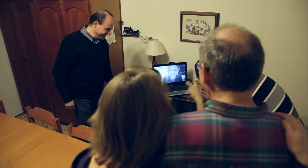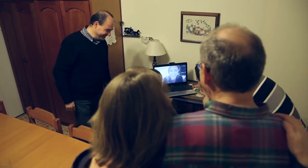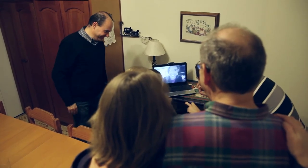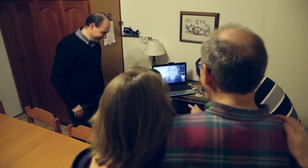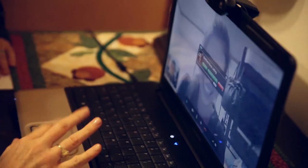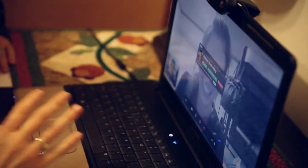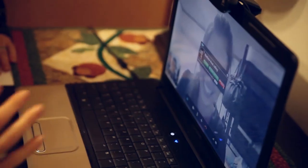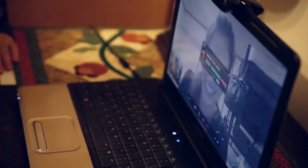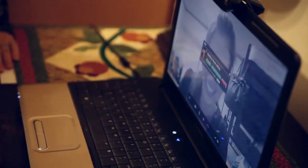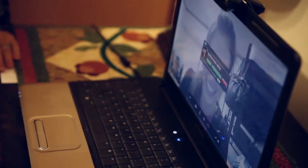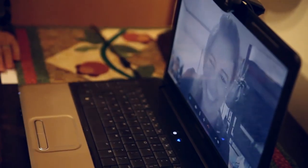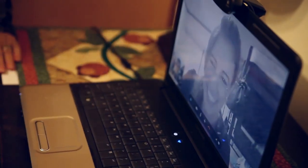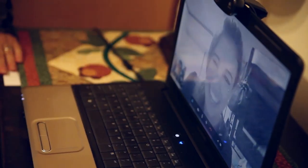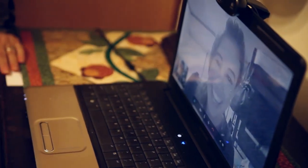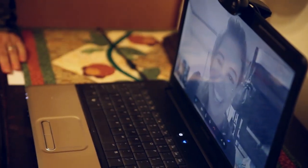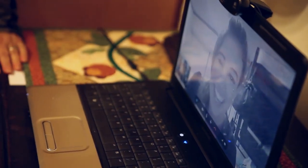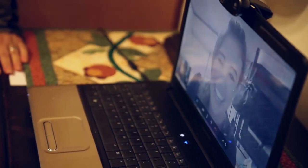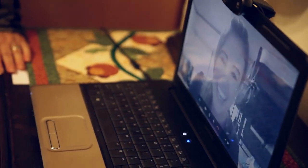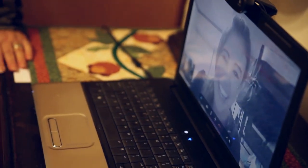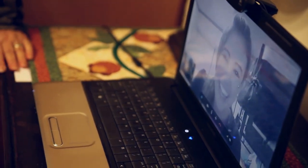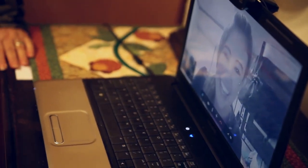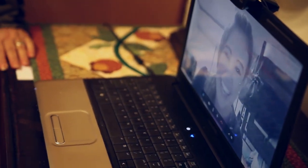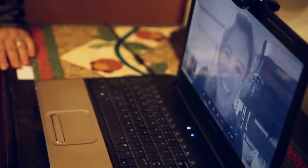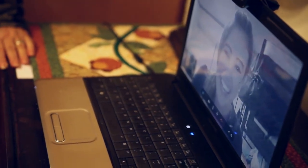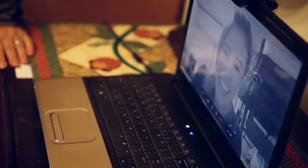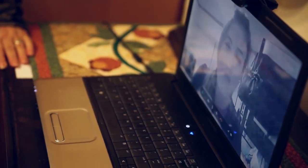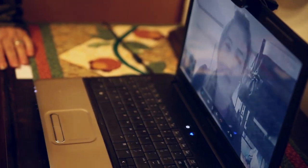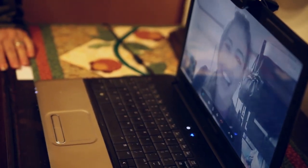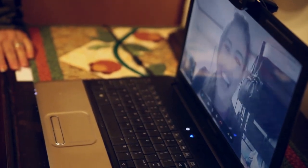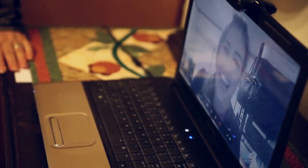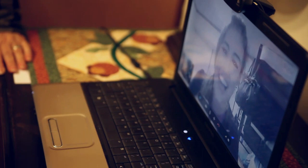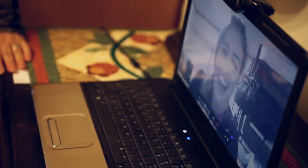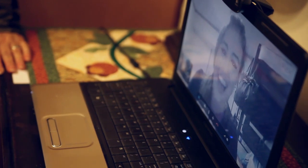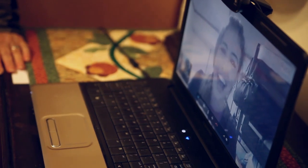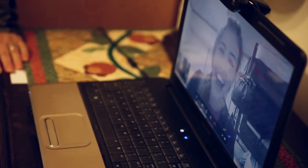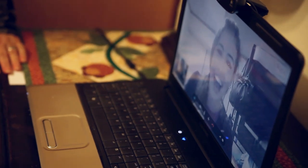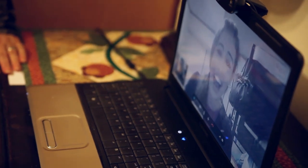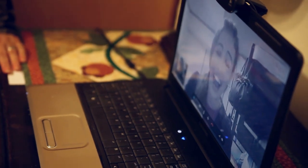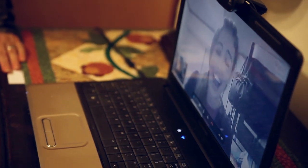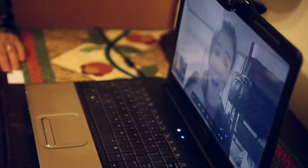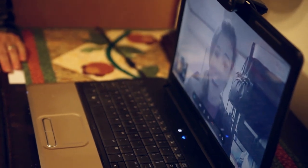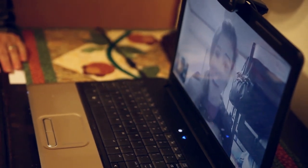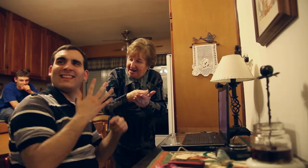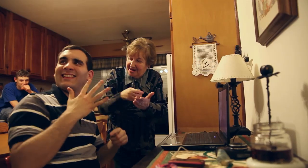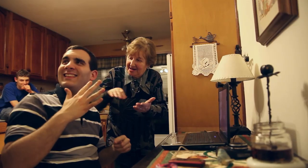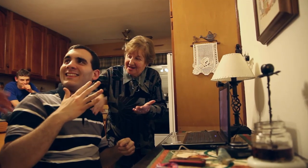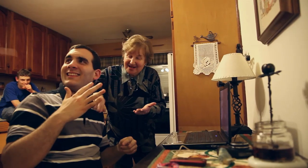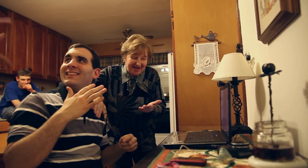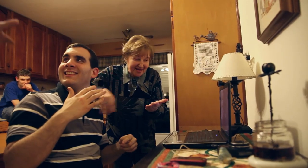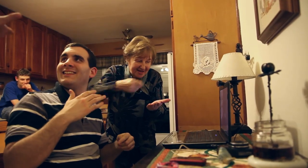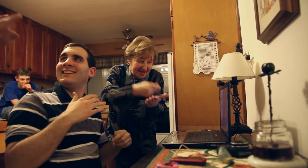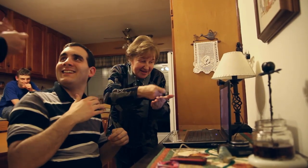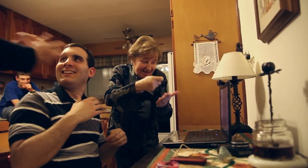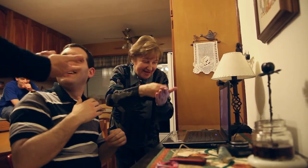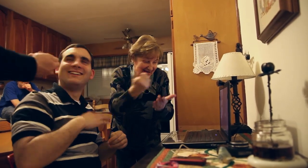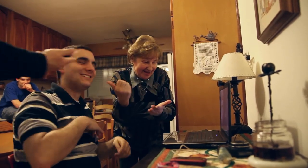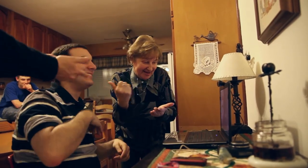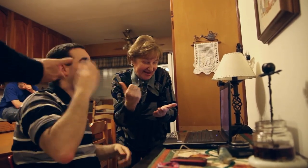but we did want them to go and further their studies, but they still see the lack of workers here, and